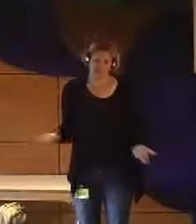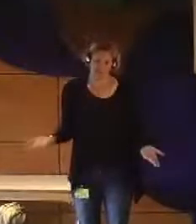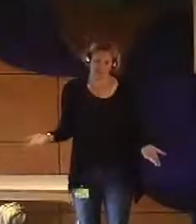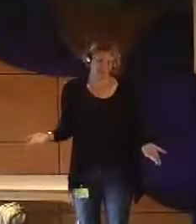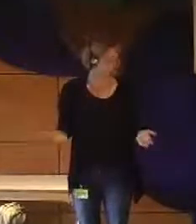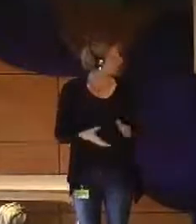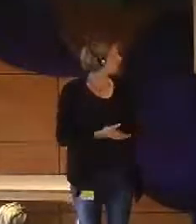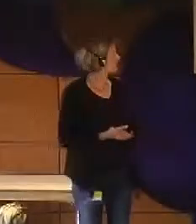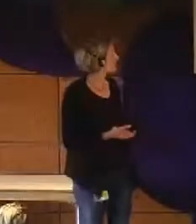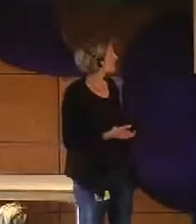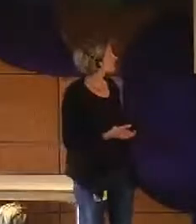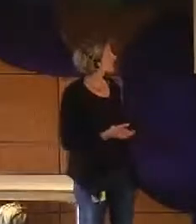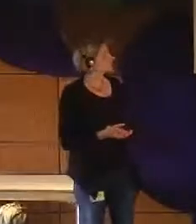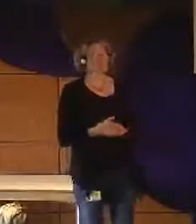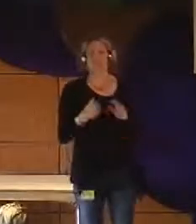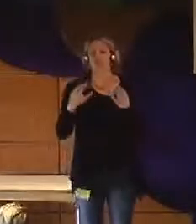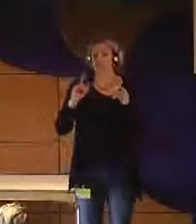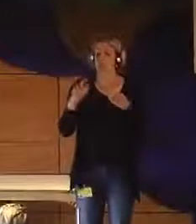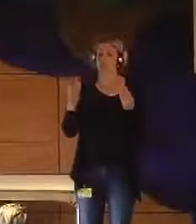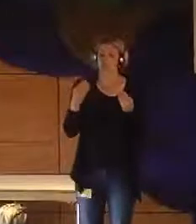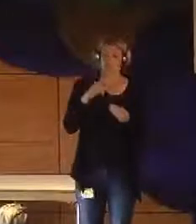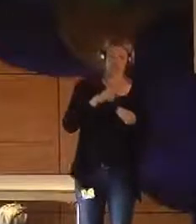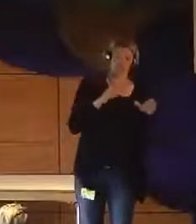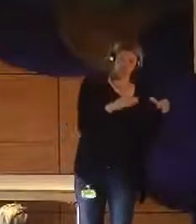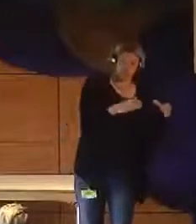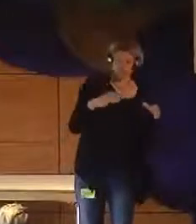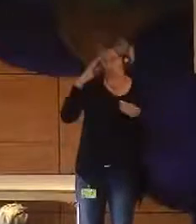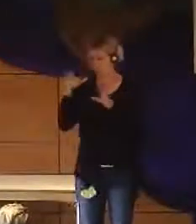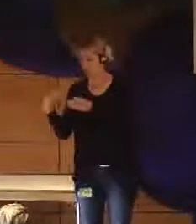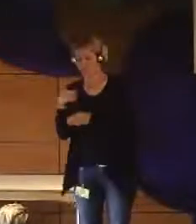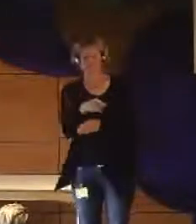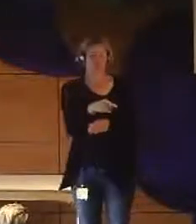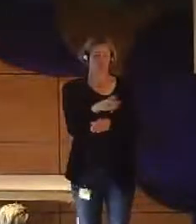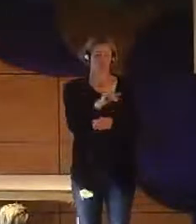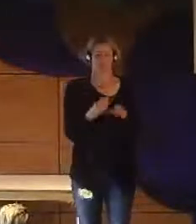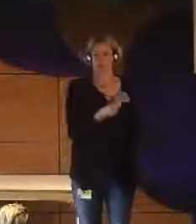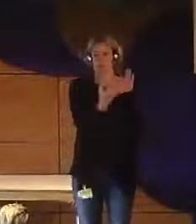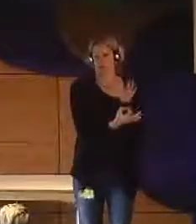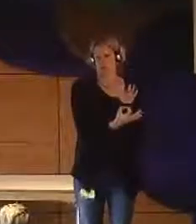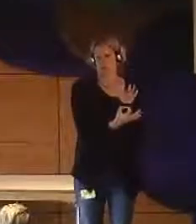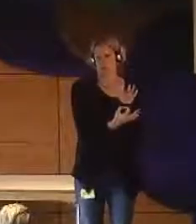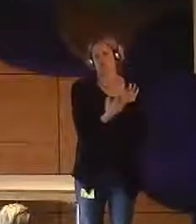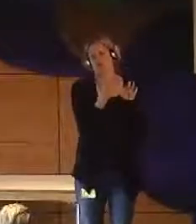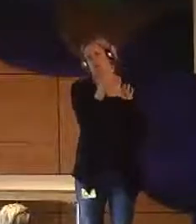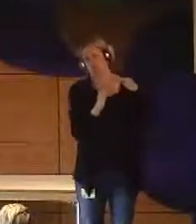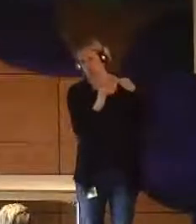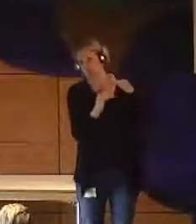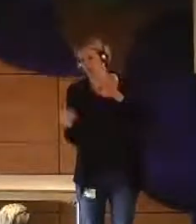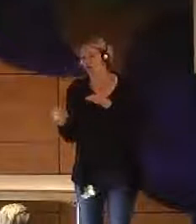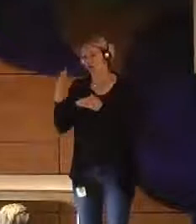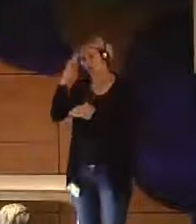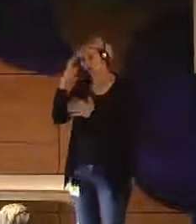just over half the girls needed some assistance, but over 90% of the boys needed assistance. But that may reflect the fact that, remember,